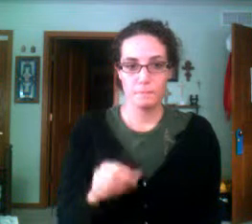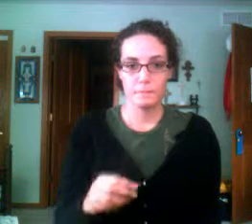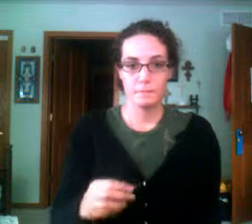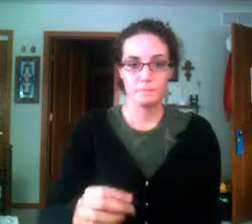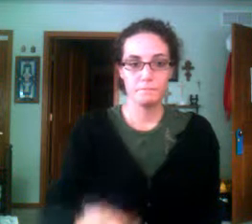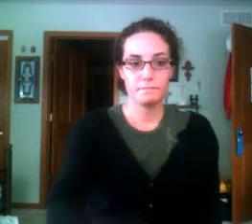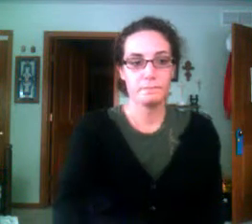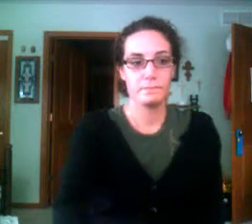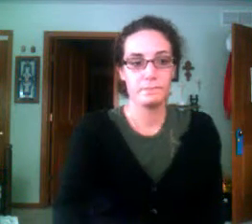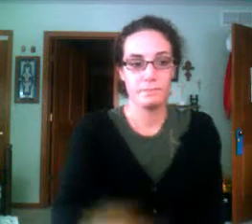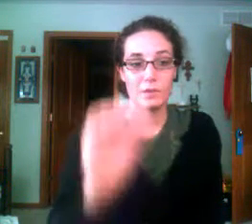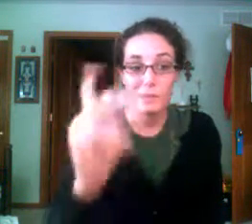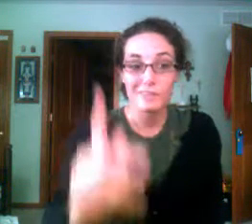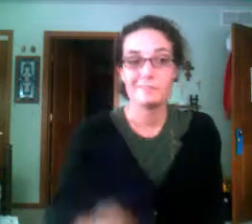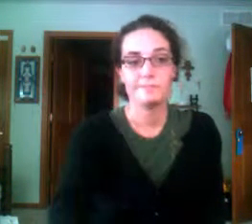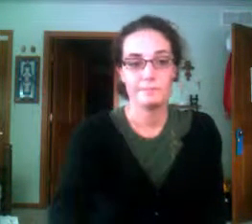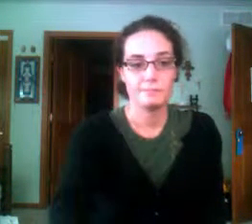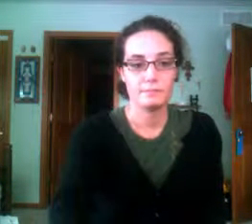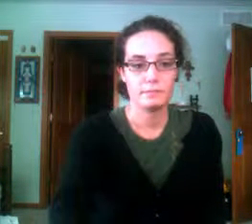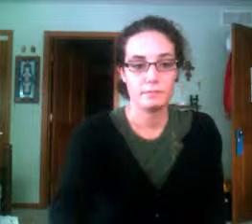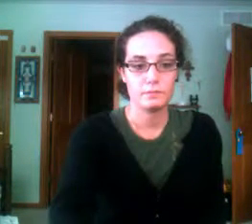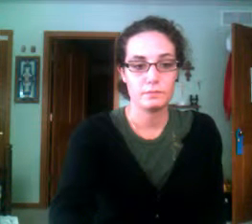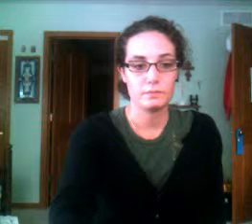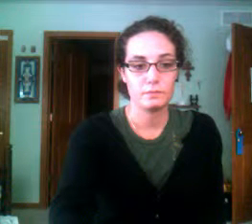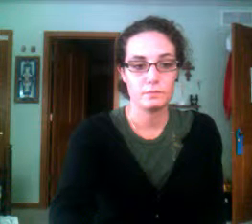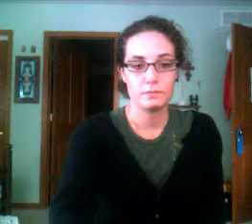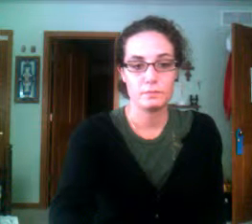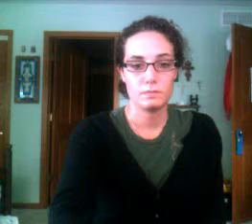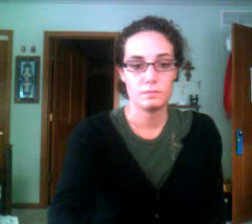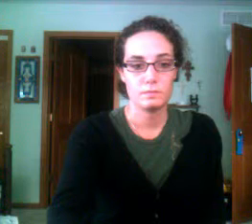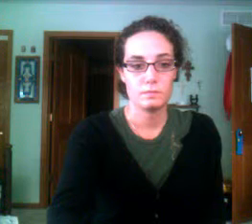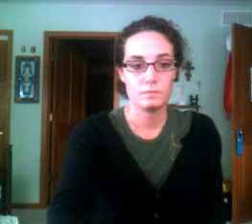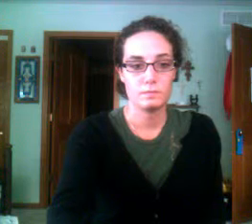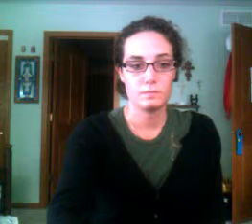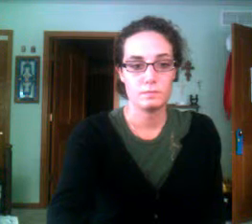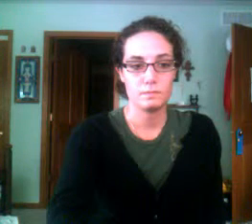There are other keys to get other